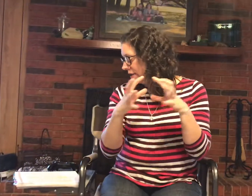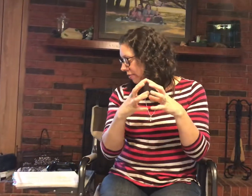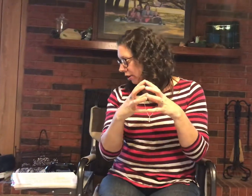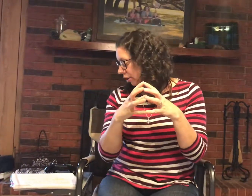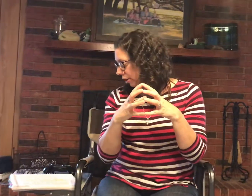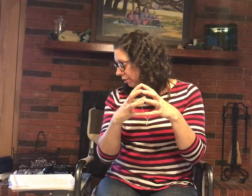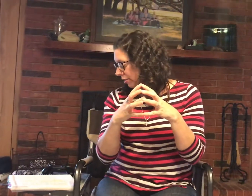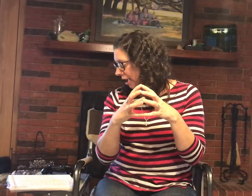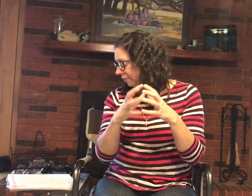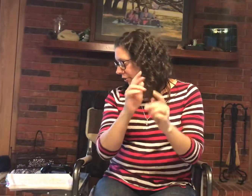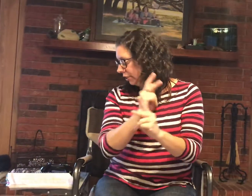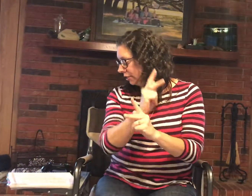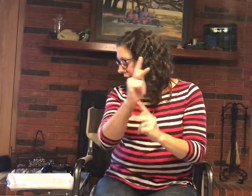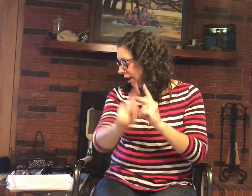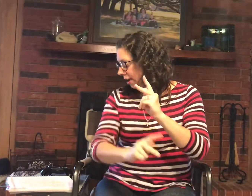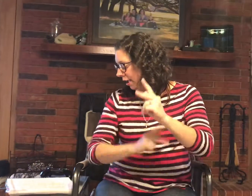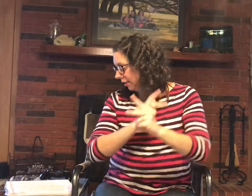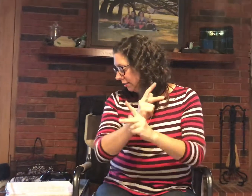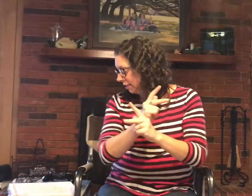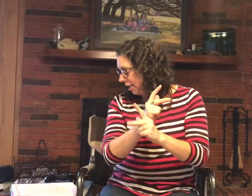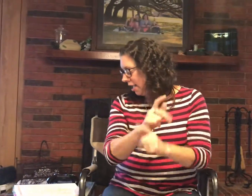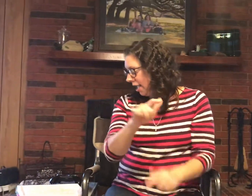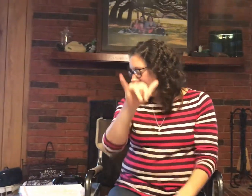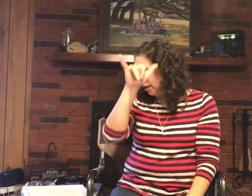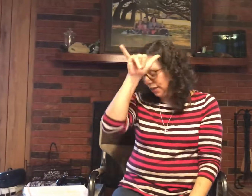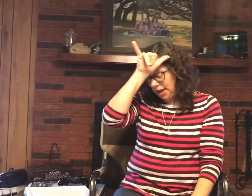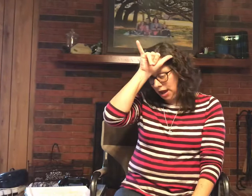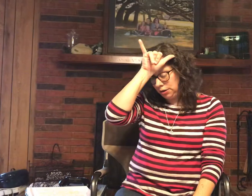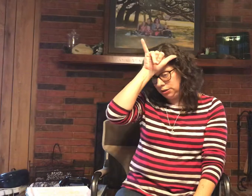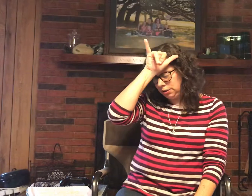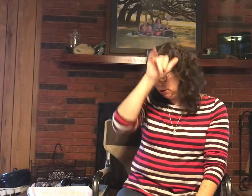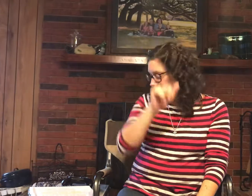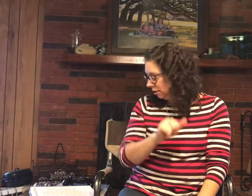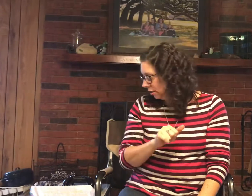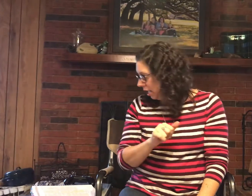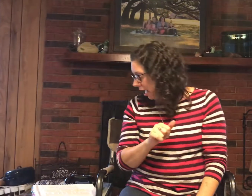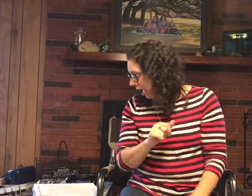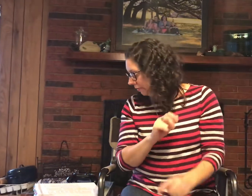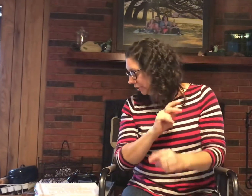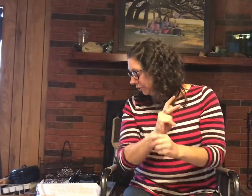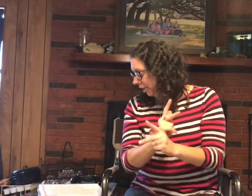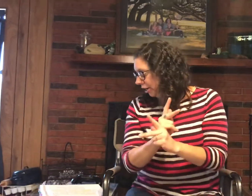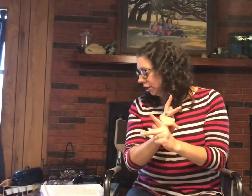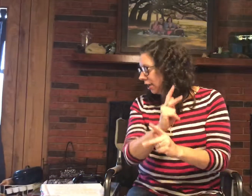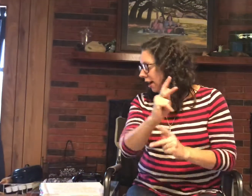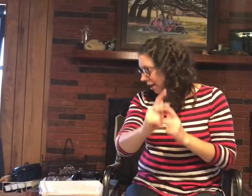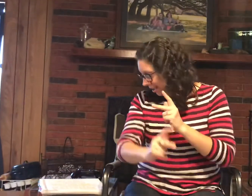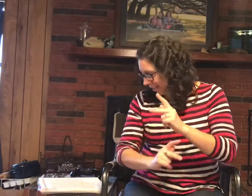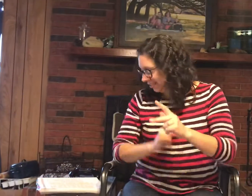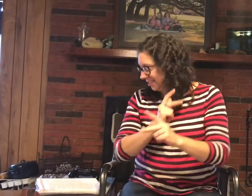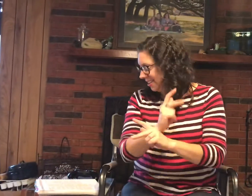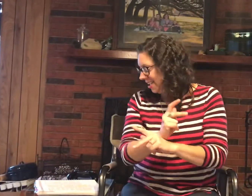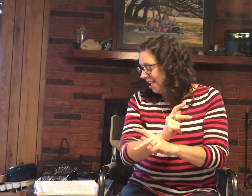the earth after his kind, and cattle after their kind,